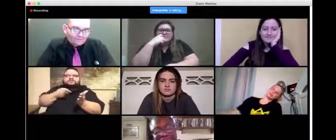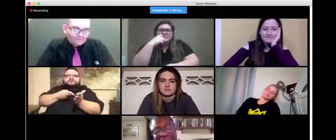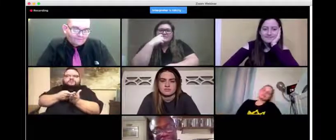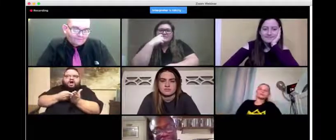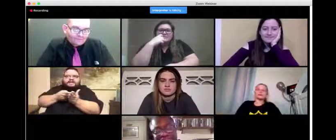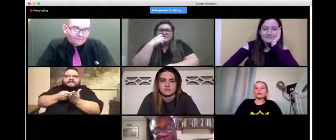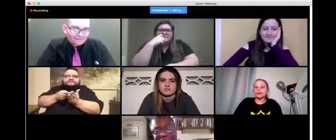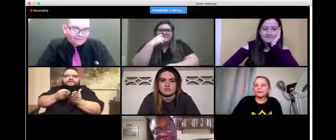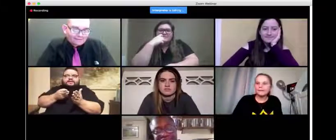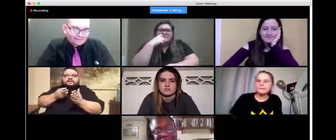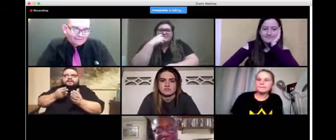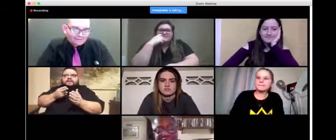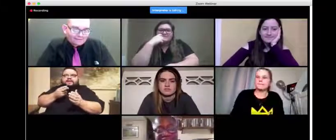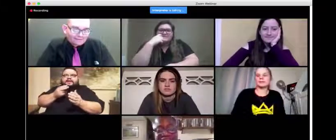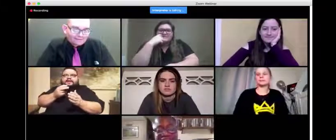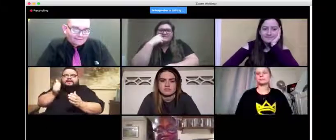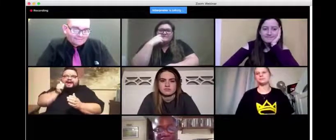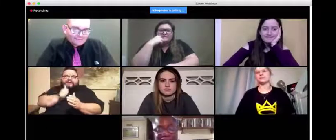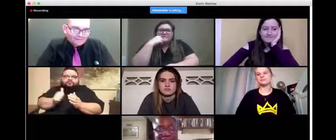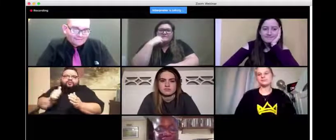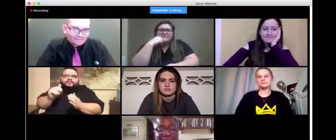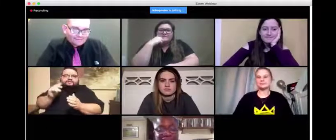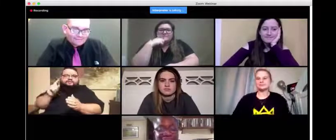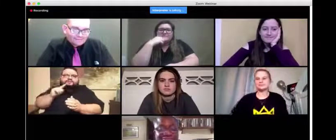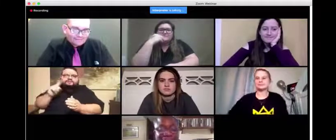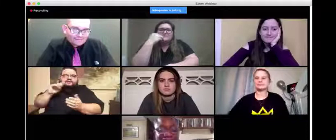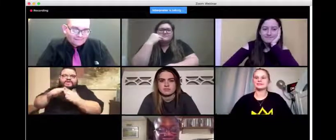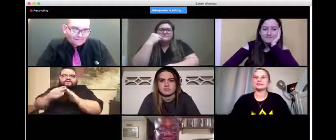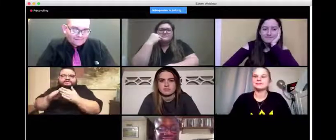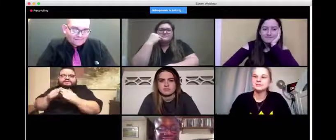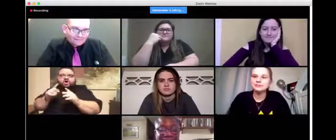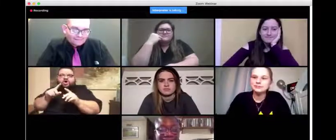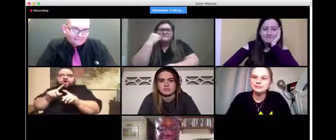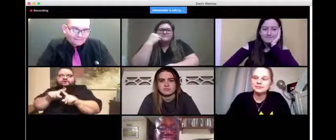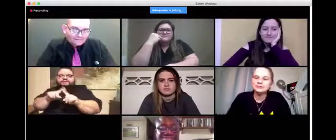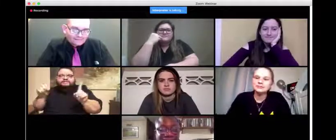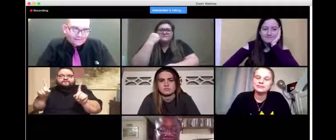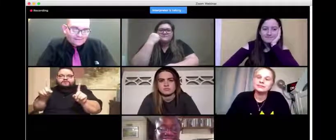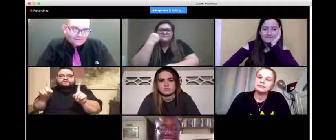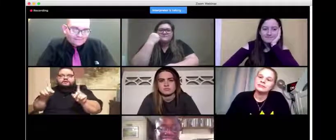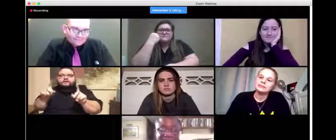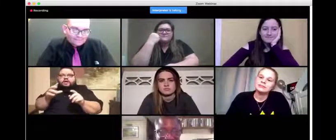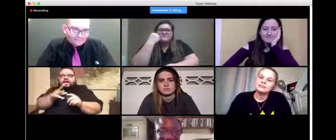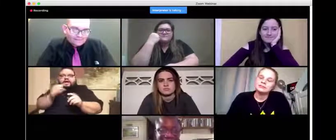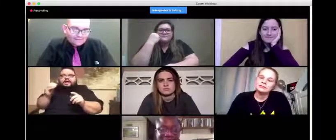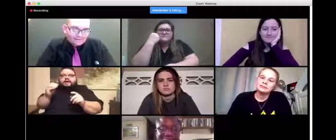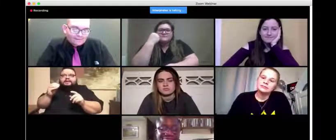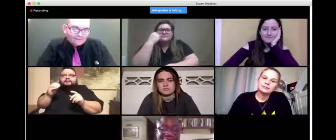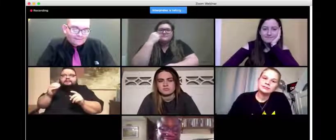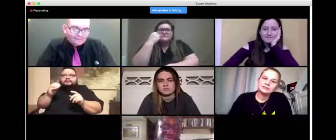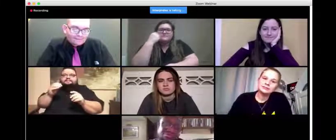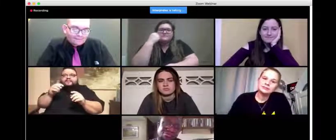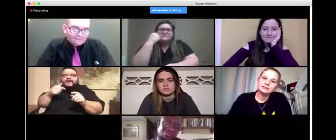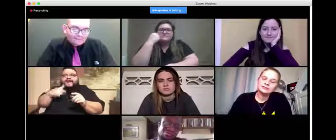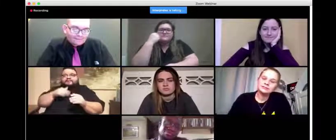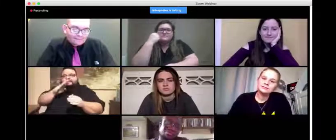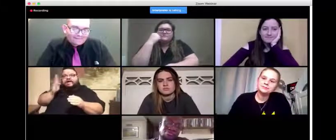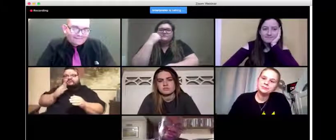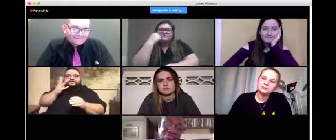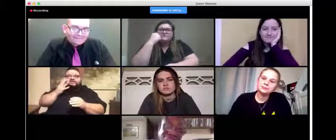community is different. And I've never experienced Gallaudet University, but I've seen